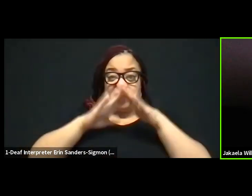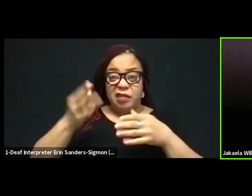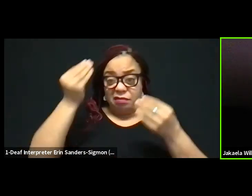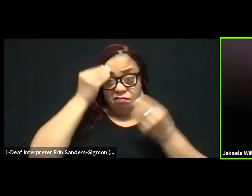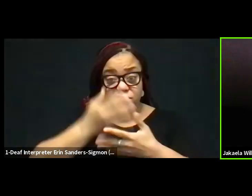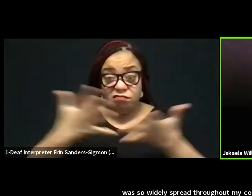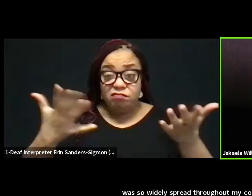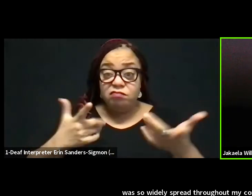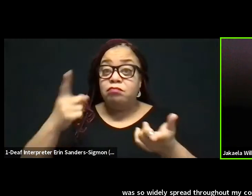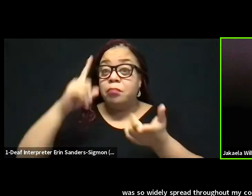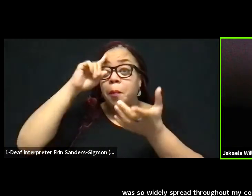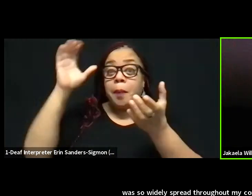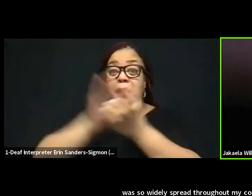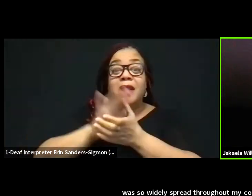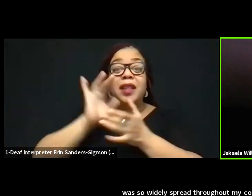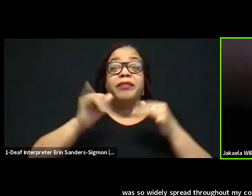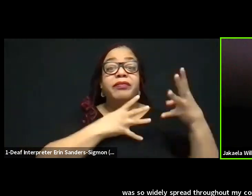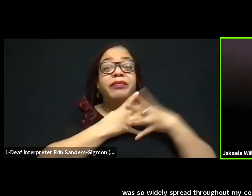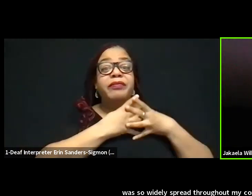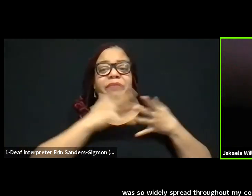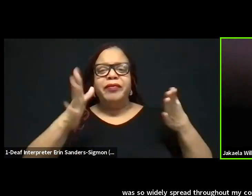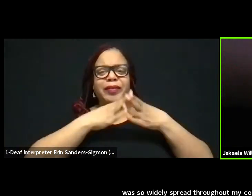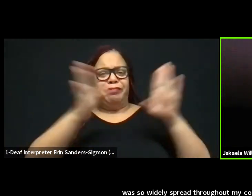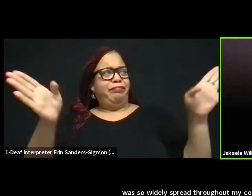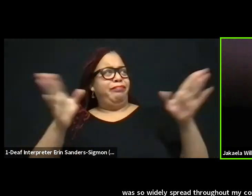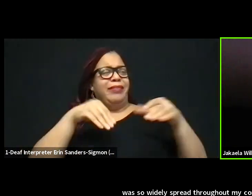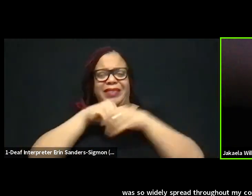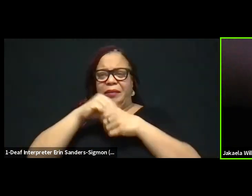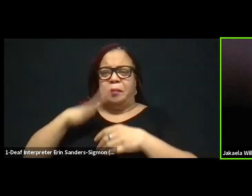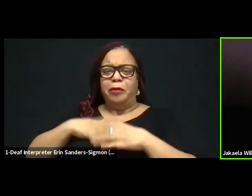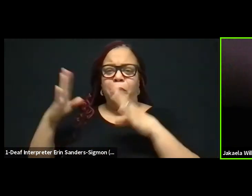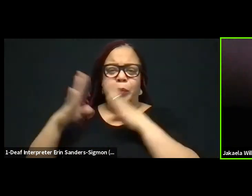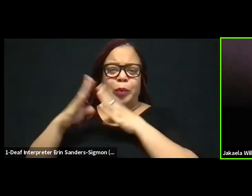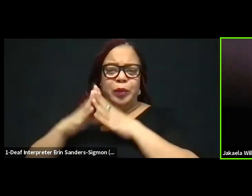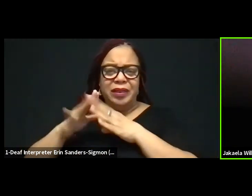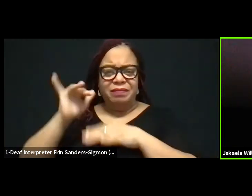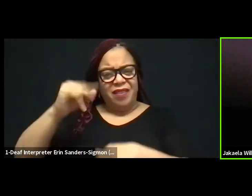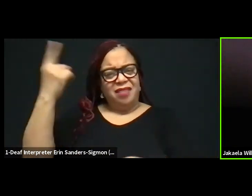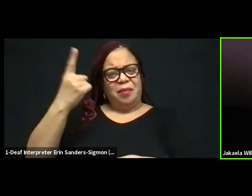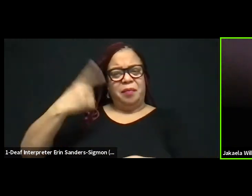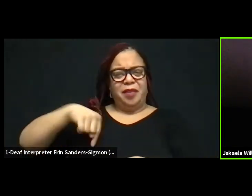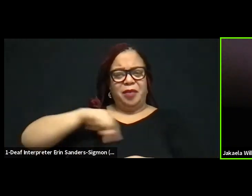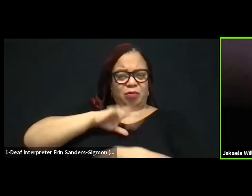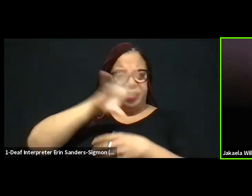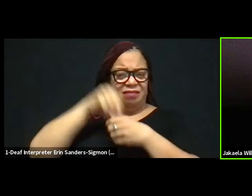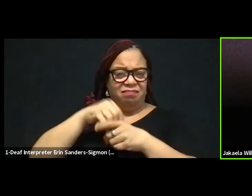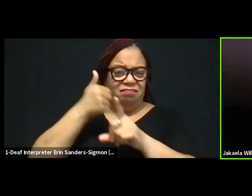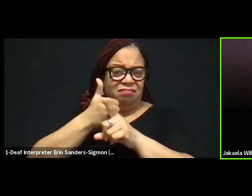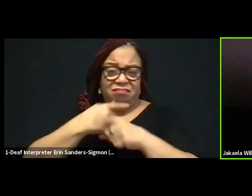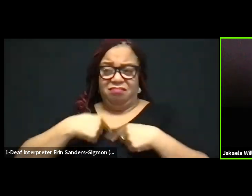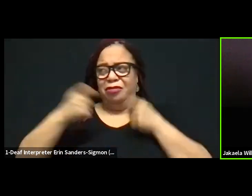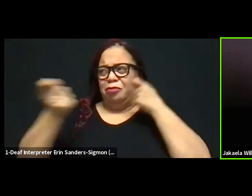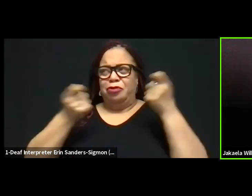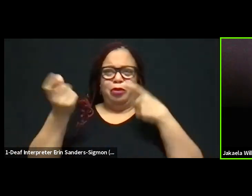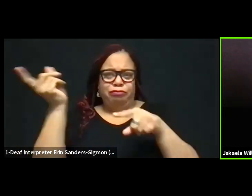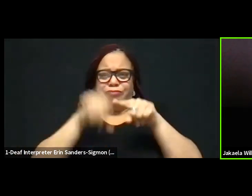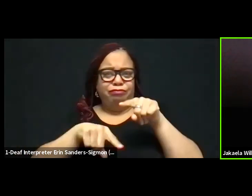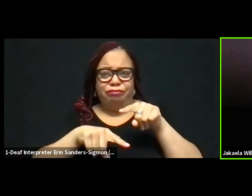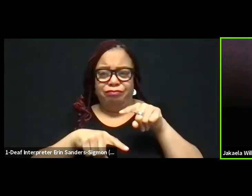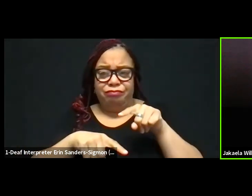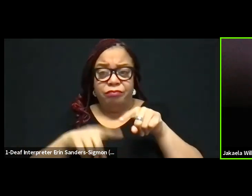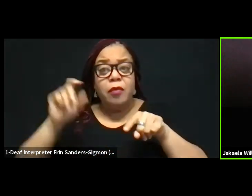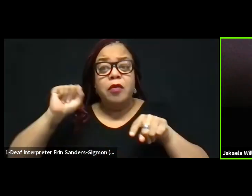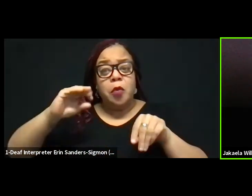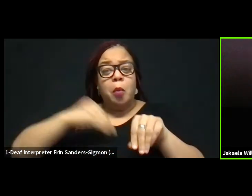no control over. And I do the work that I do in order to continue to educate young people, in addition to people within my own age